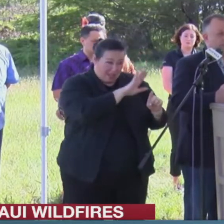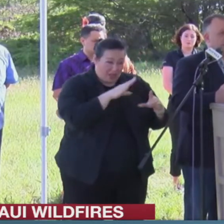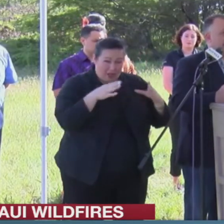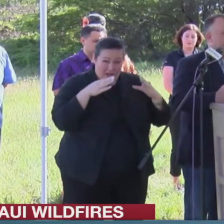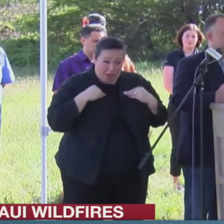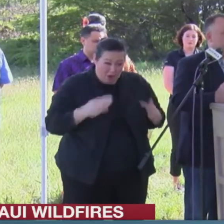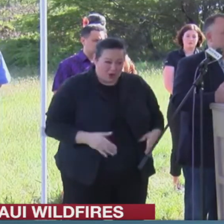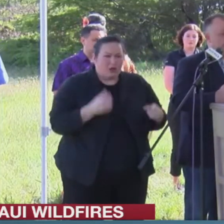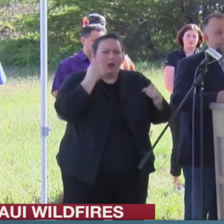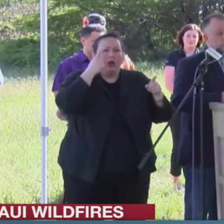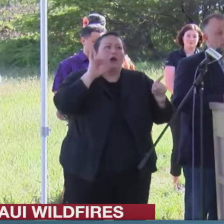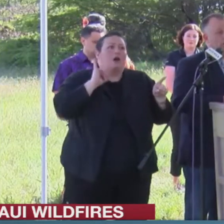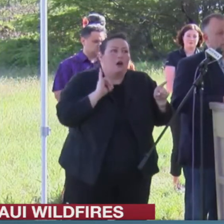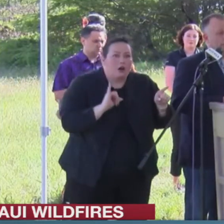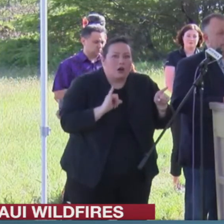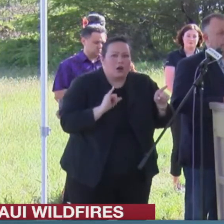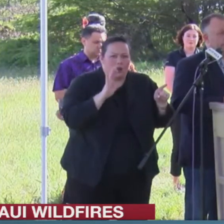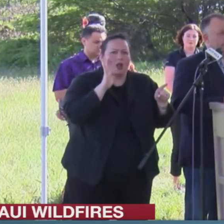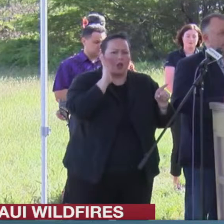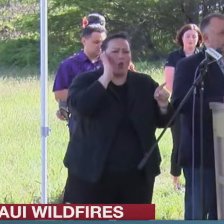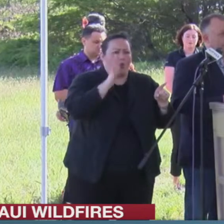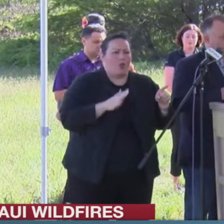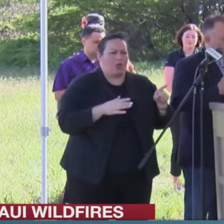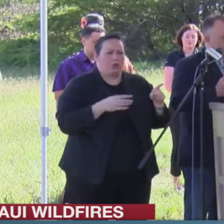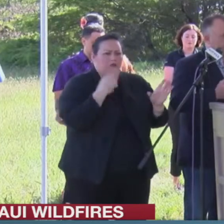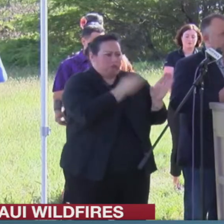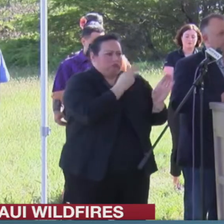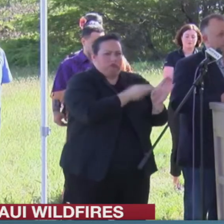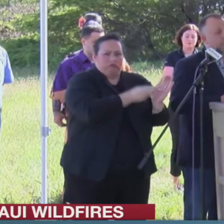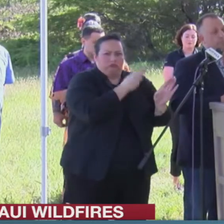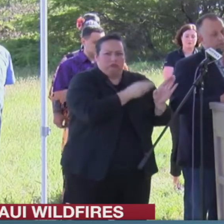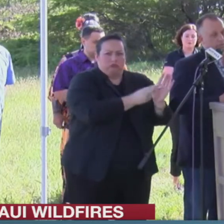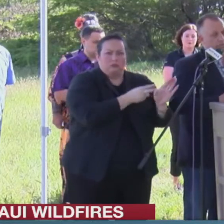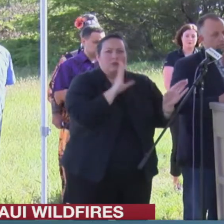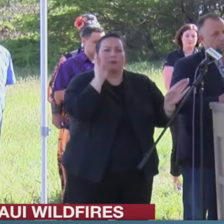will not actually have as good a deal, honestly, and they will have done